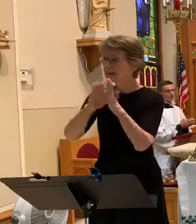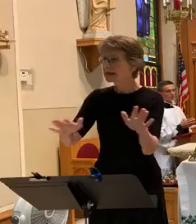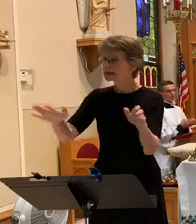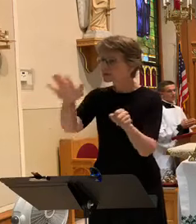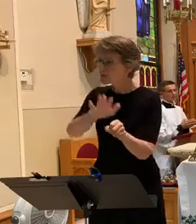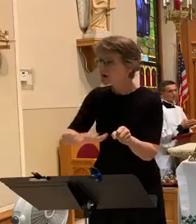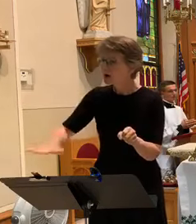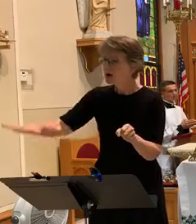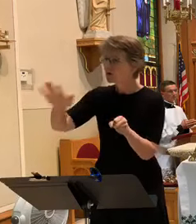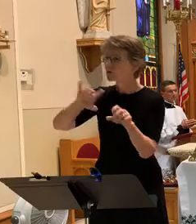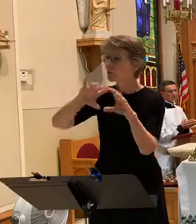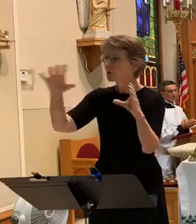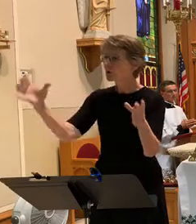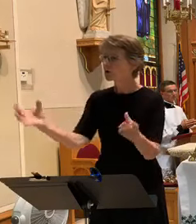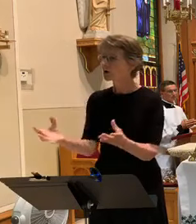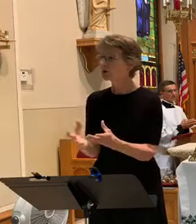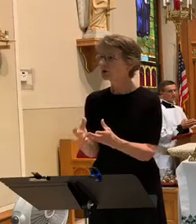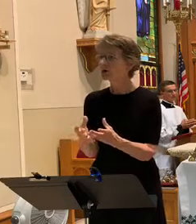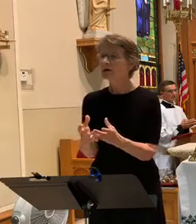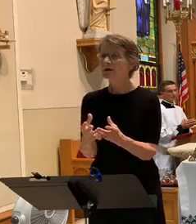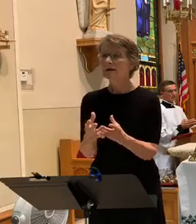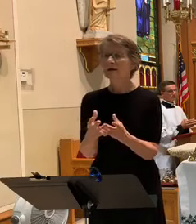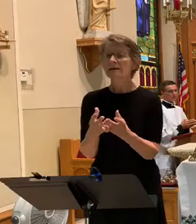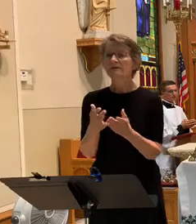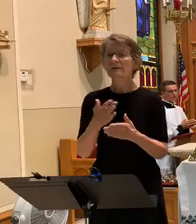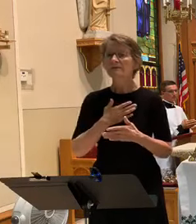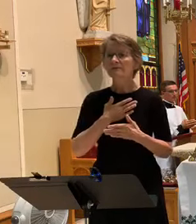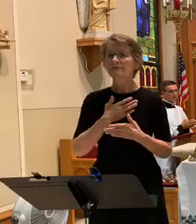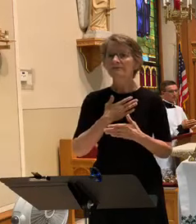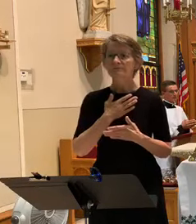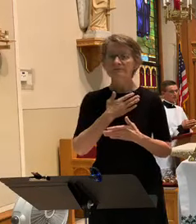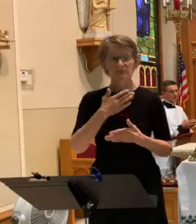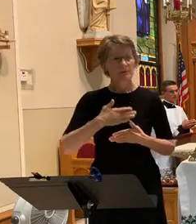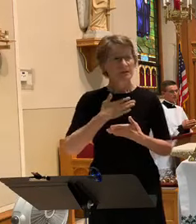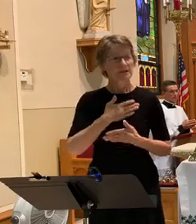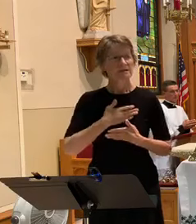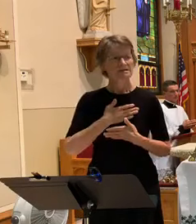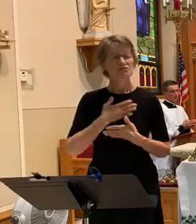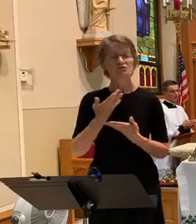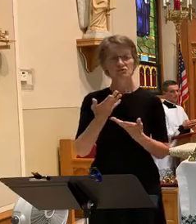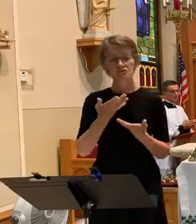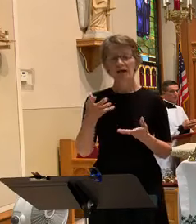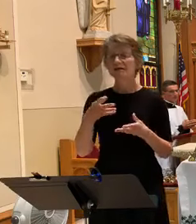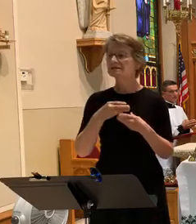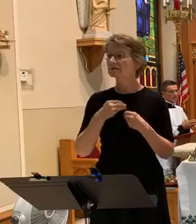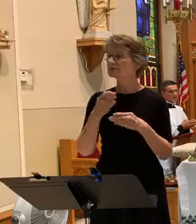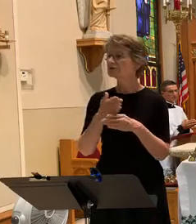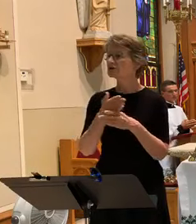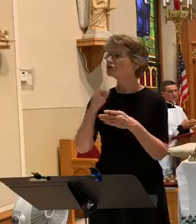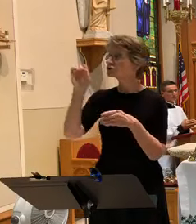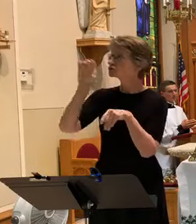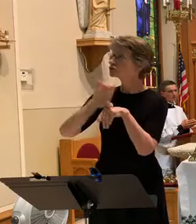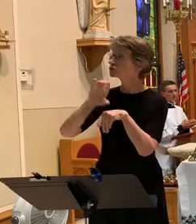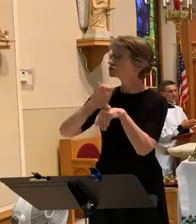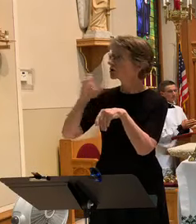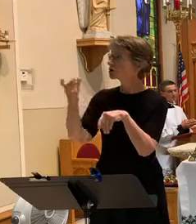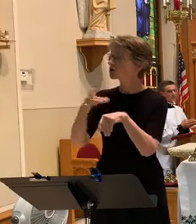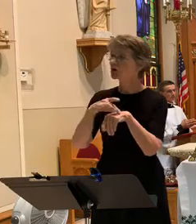salvation of all the world. Be pleased to confirm in faith and charity your pilgrim church on